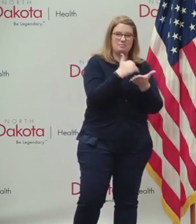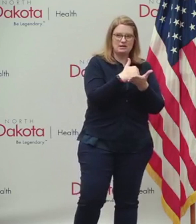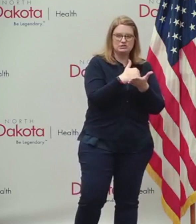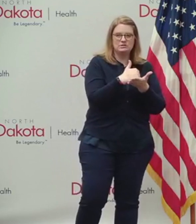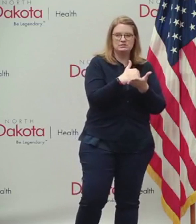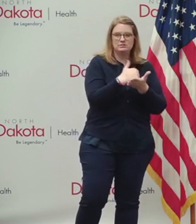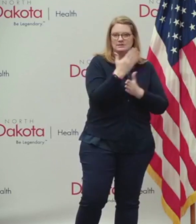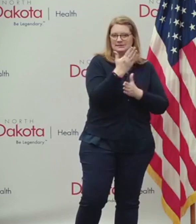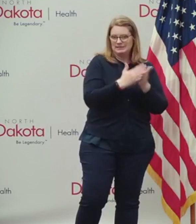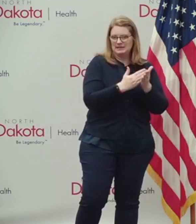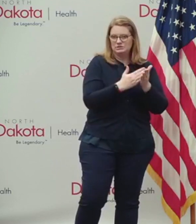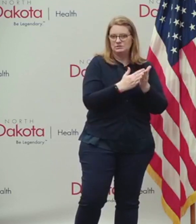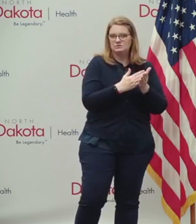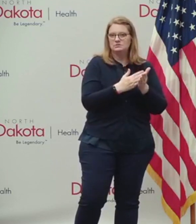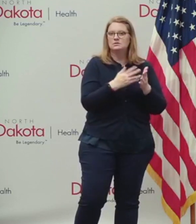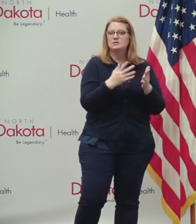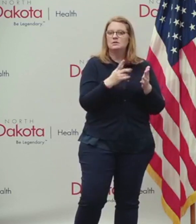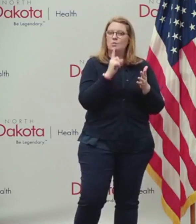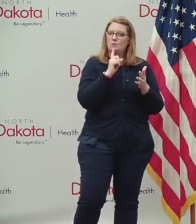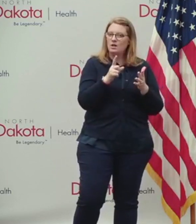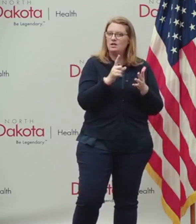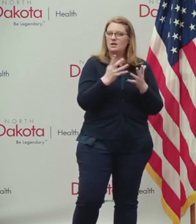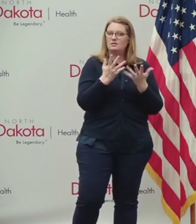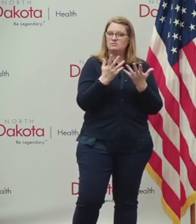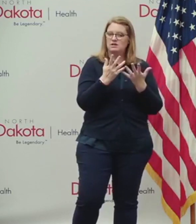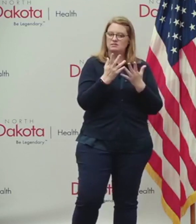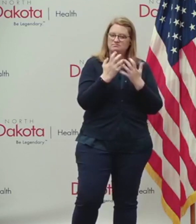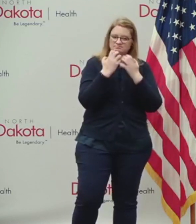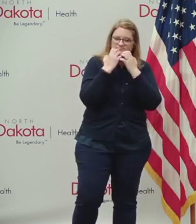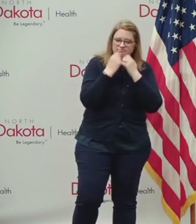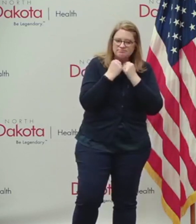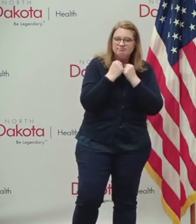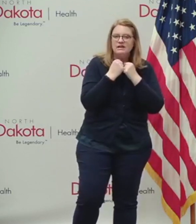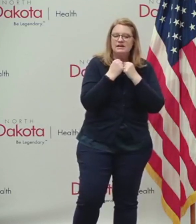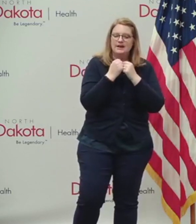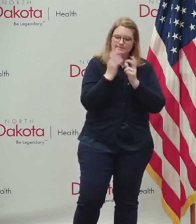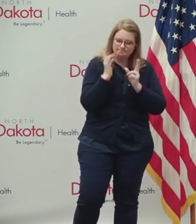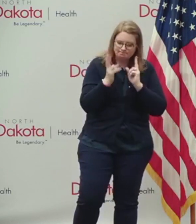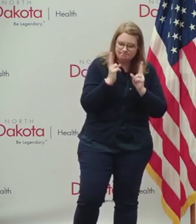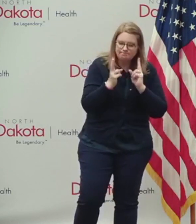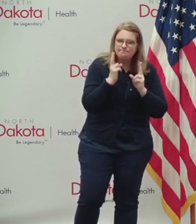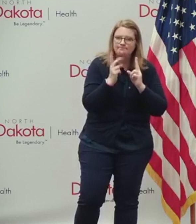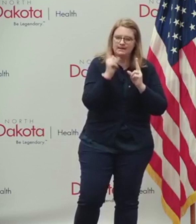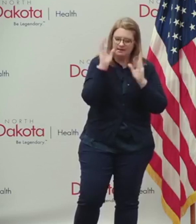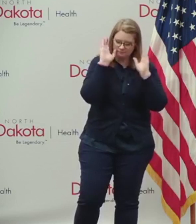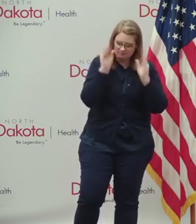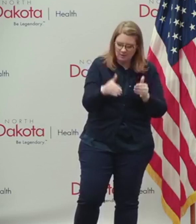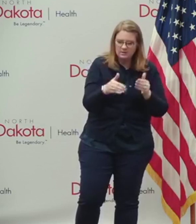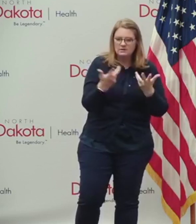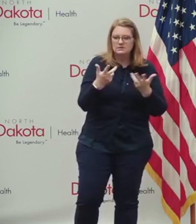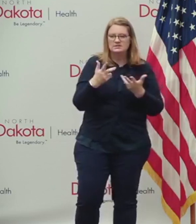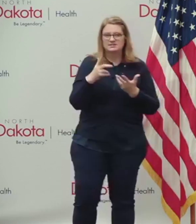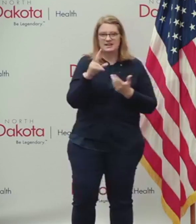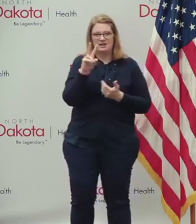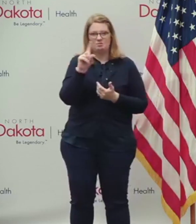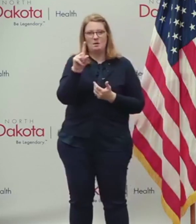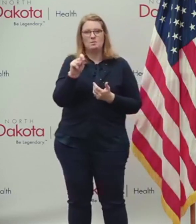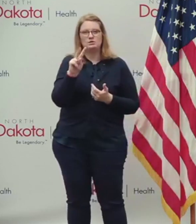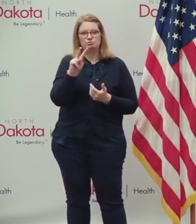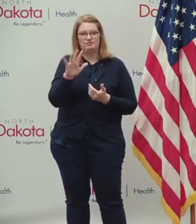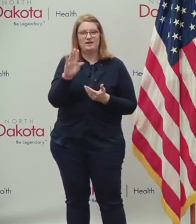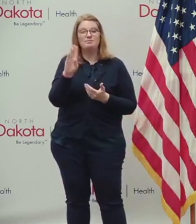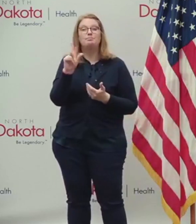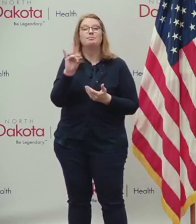work to act with both care and expediency to allocate North Dakota's $1.25 billion share of the CARES